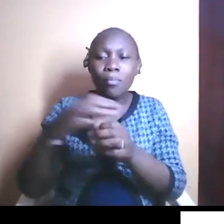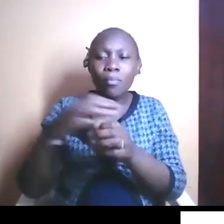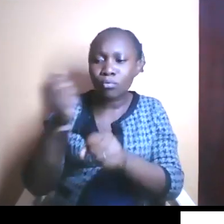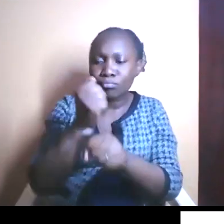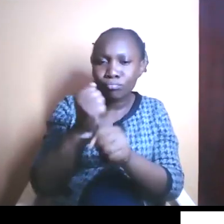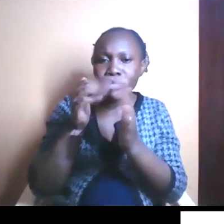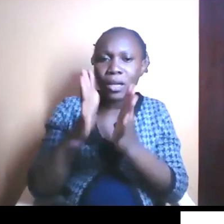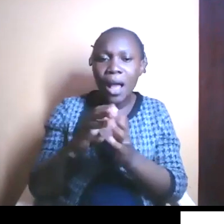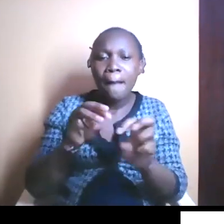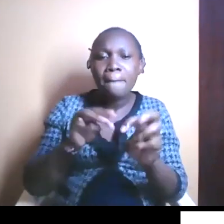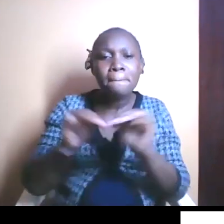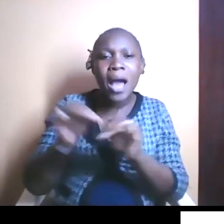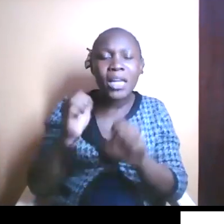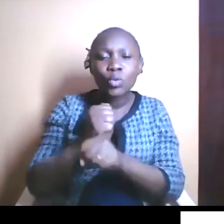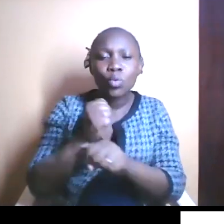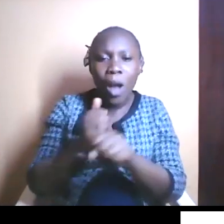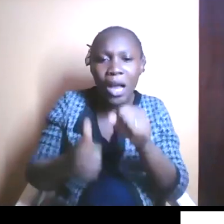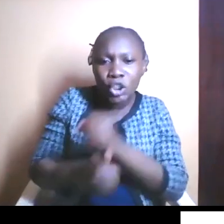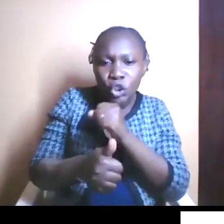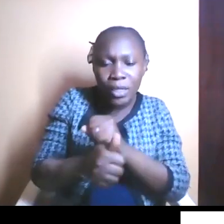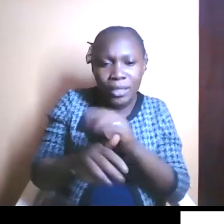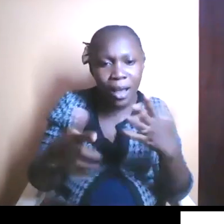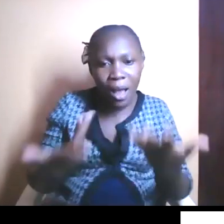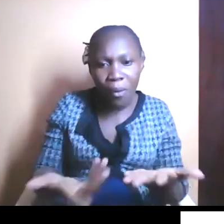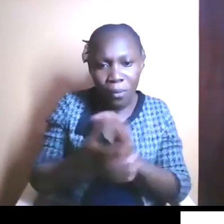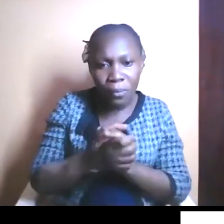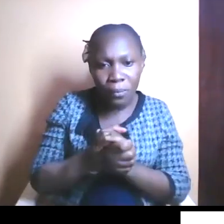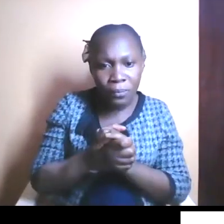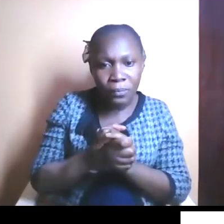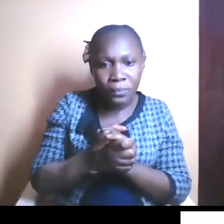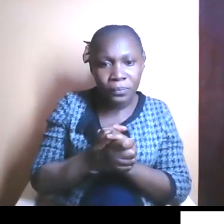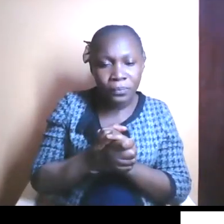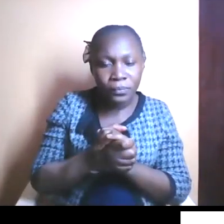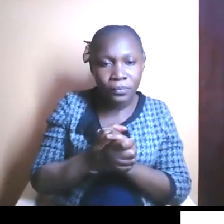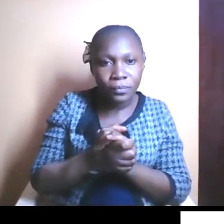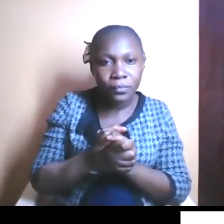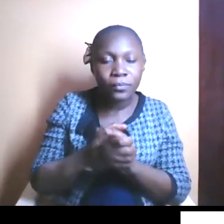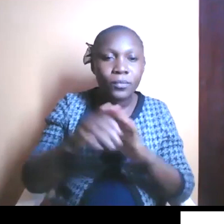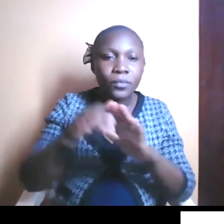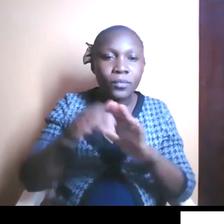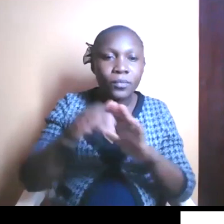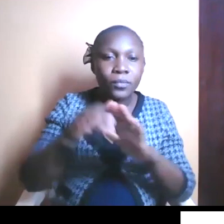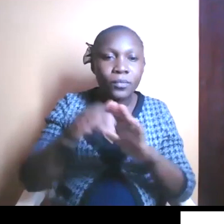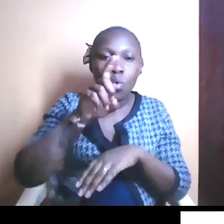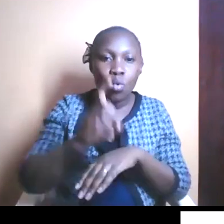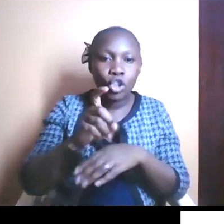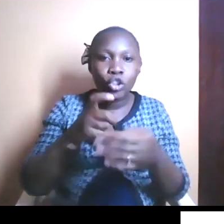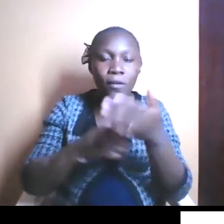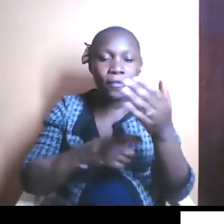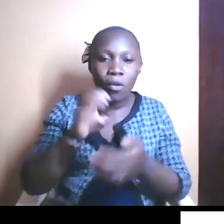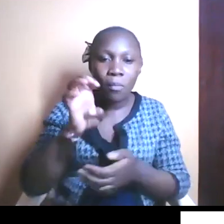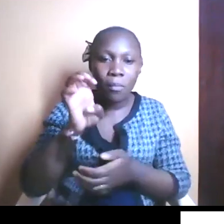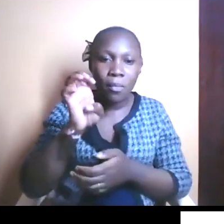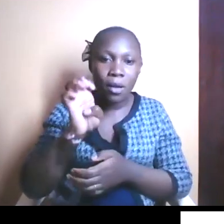That's a really, really good question from Esther. And you are the head of HR. I must say